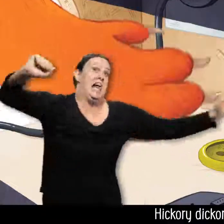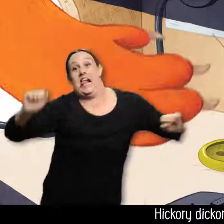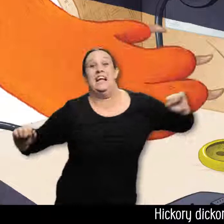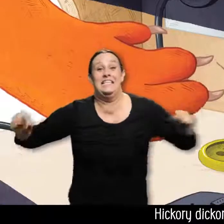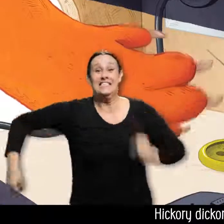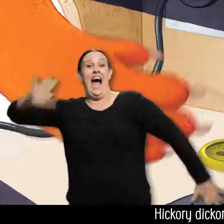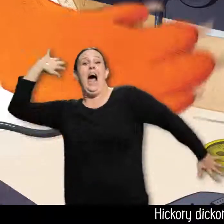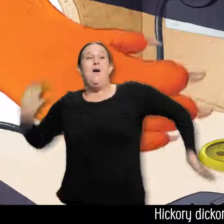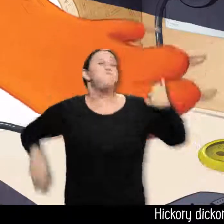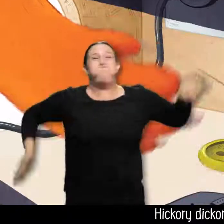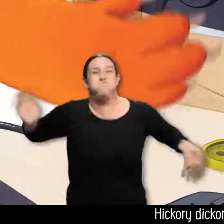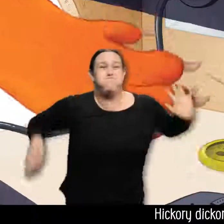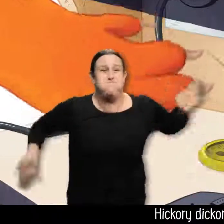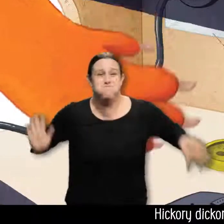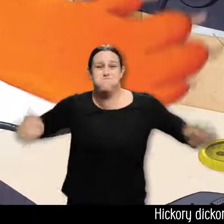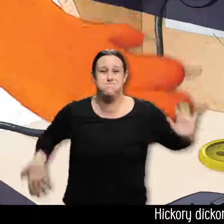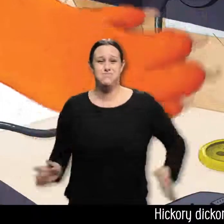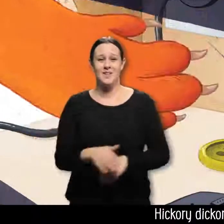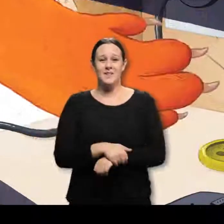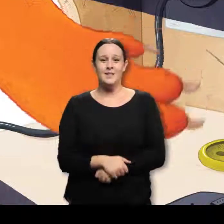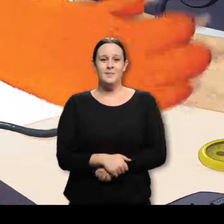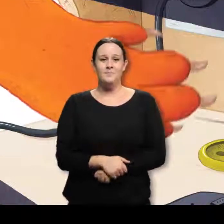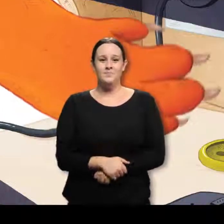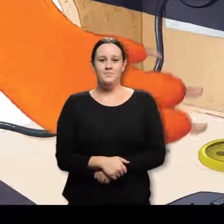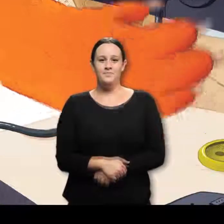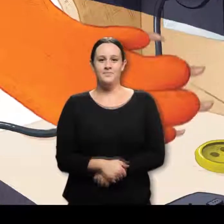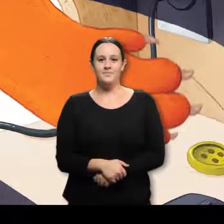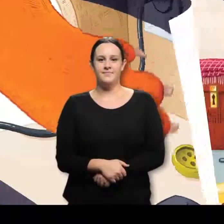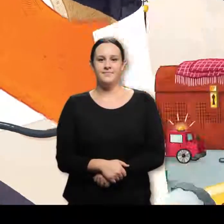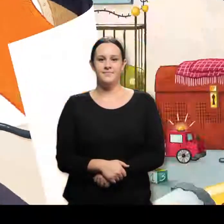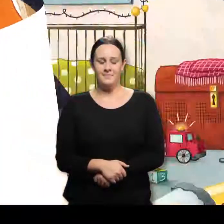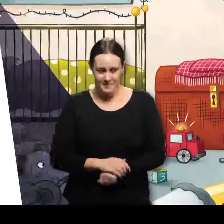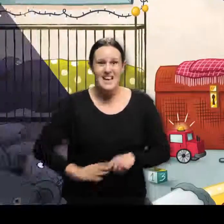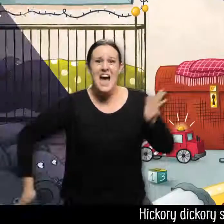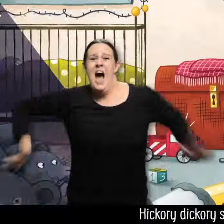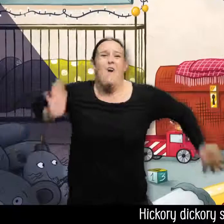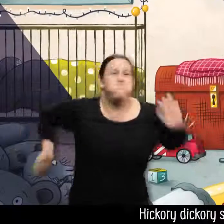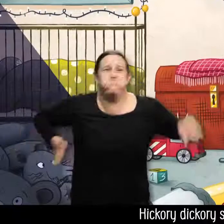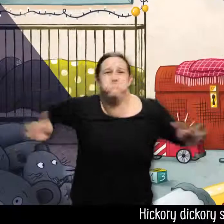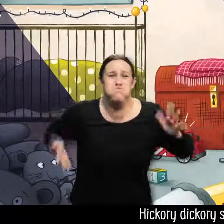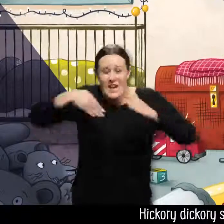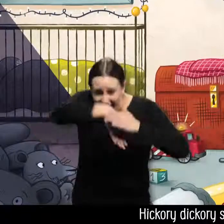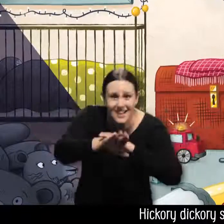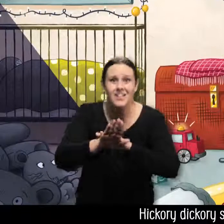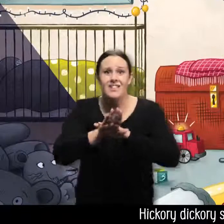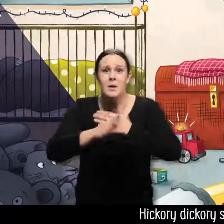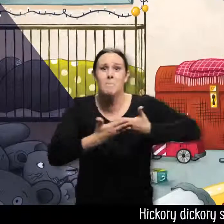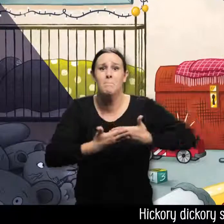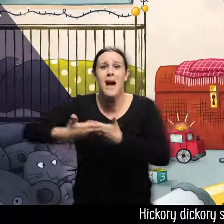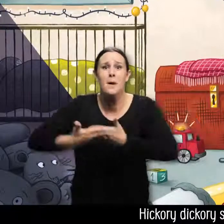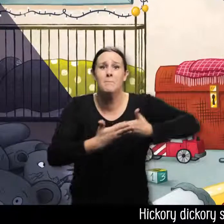hickory dickory screech hickory dickory